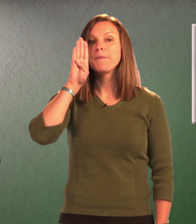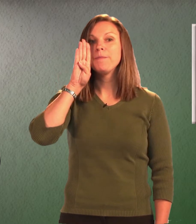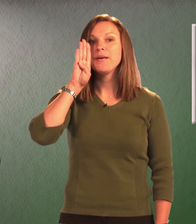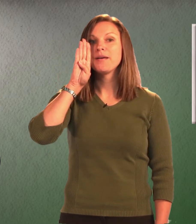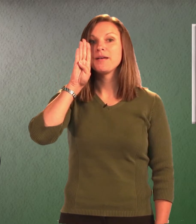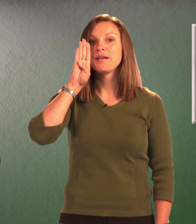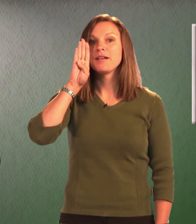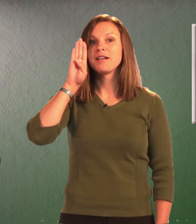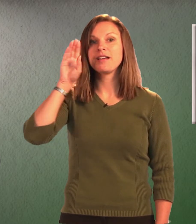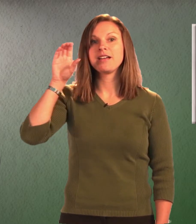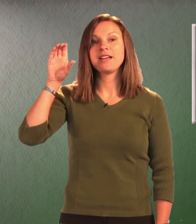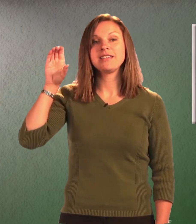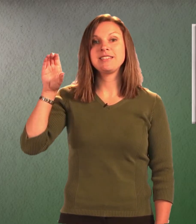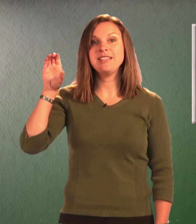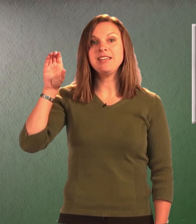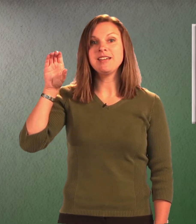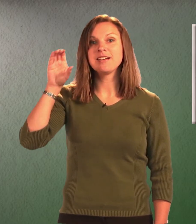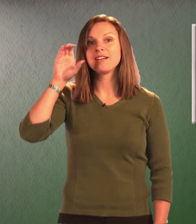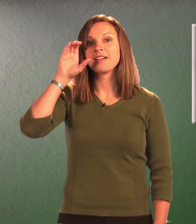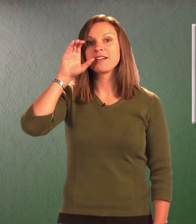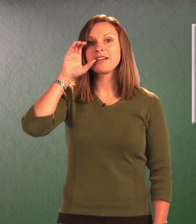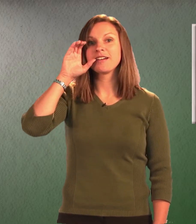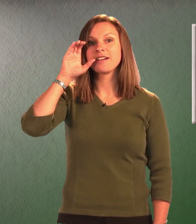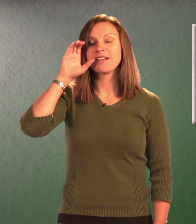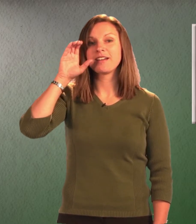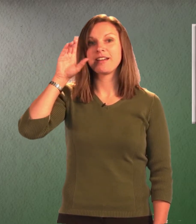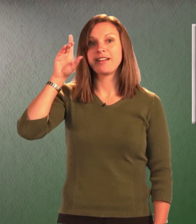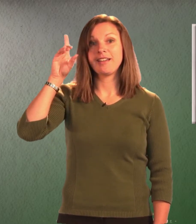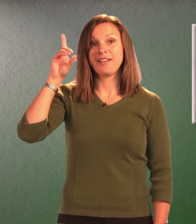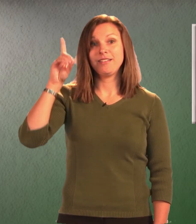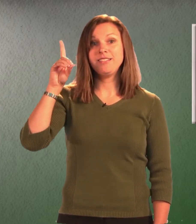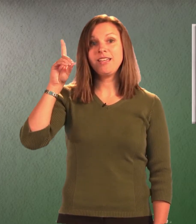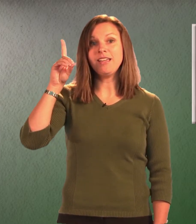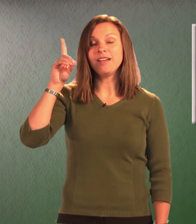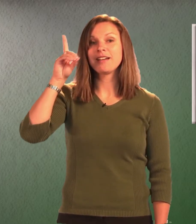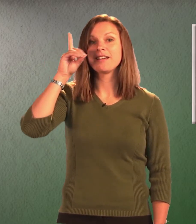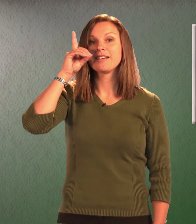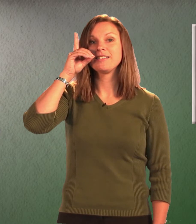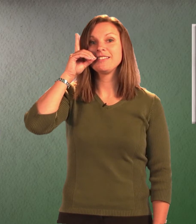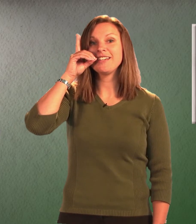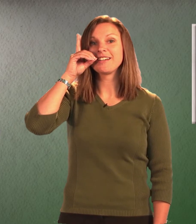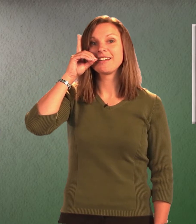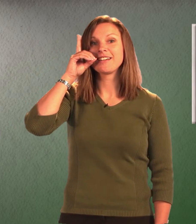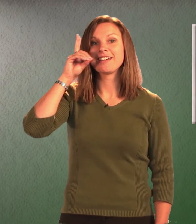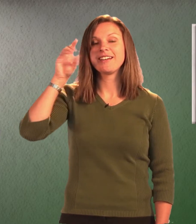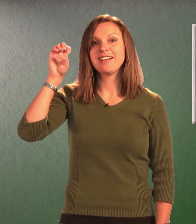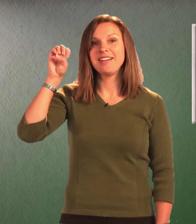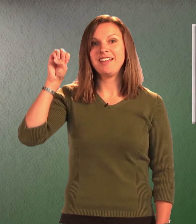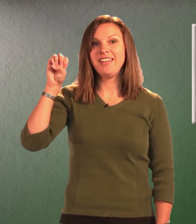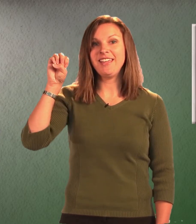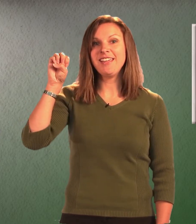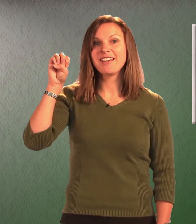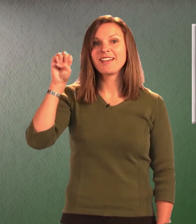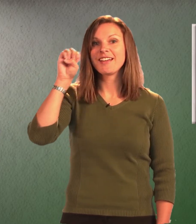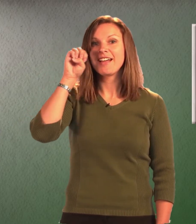b, C, k, D, d, E,